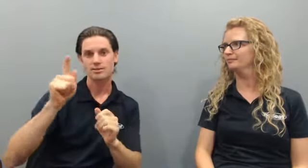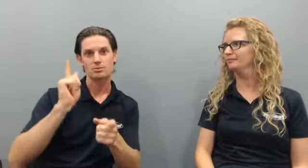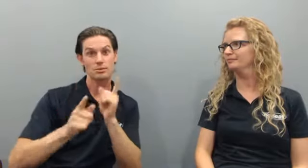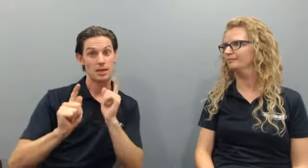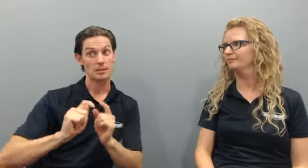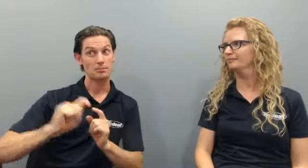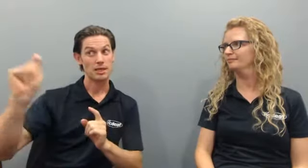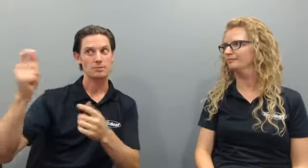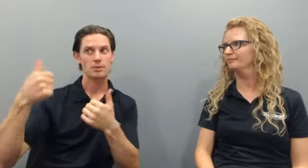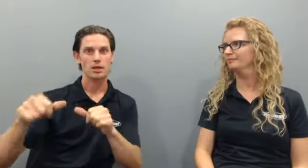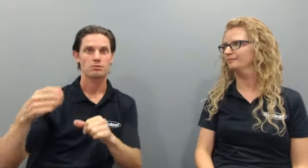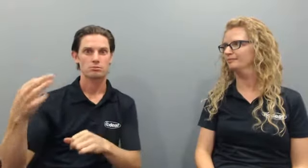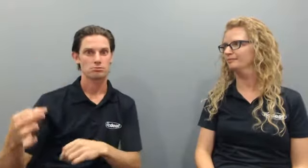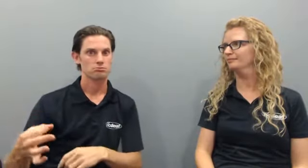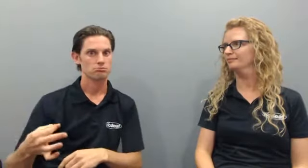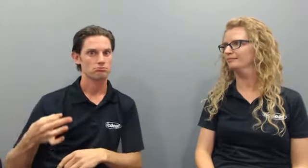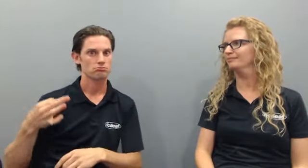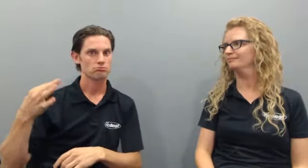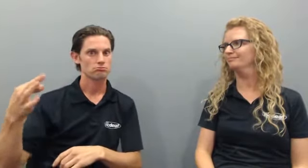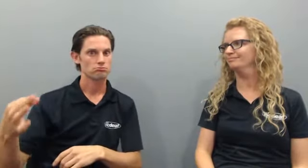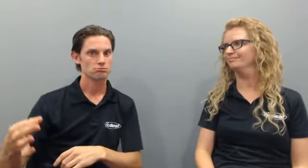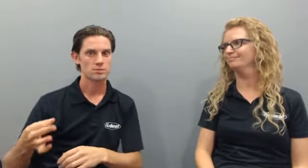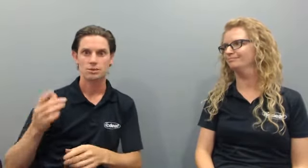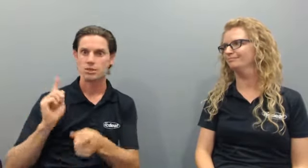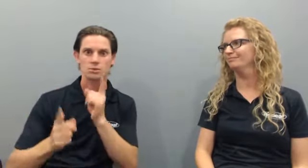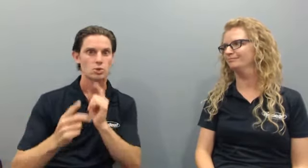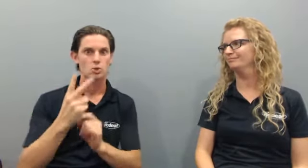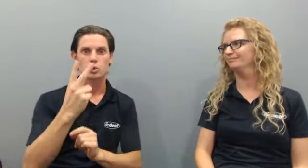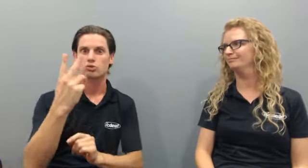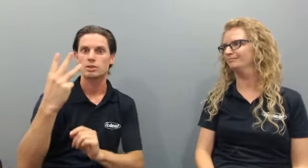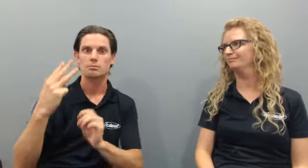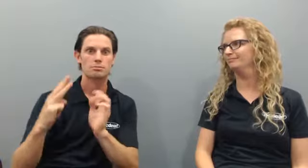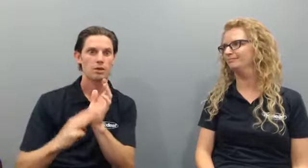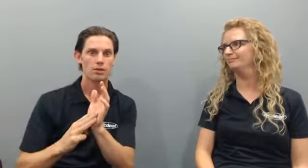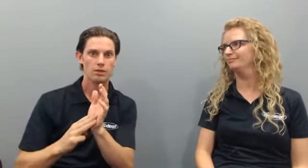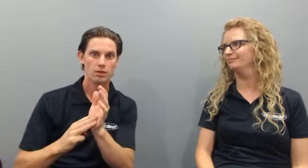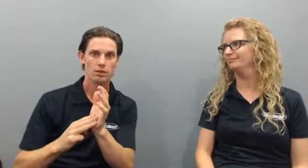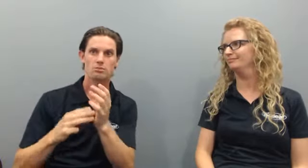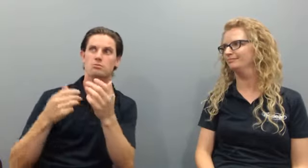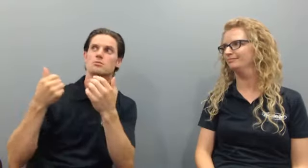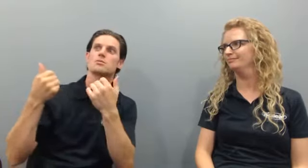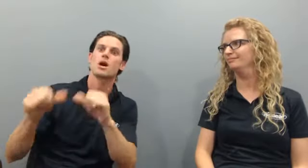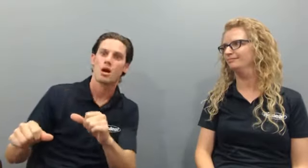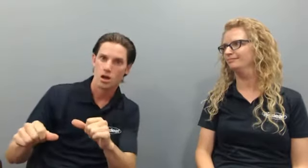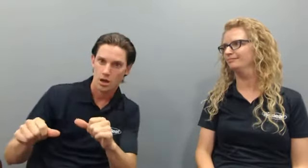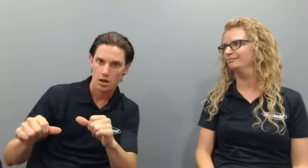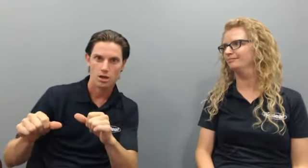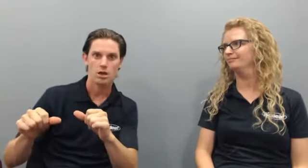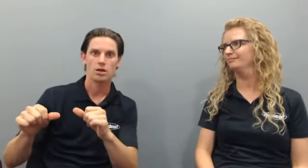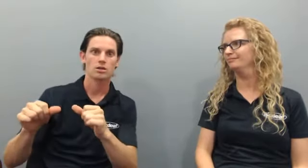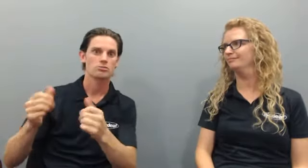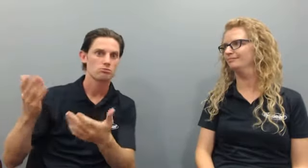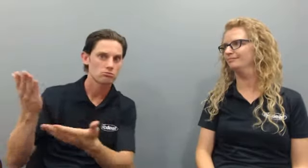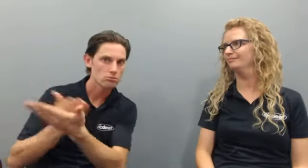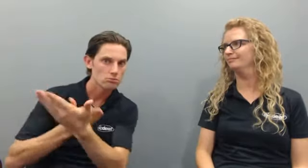The only thing to consider with appeals, it can take a long time. It can take 2 or 3 months to finally get a response and